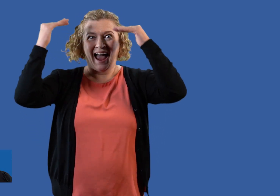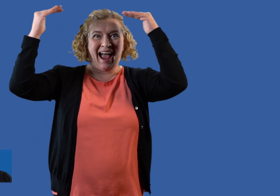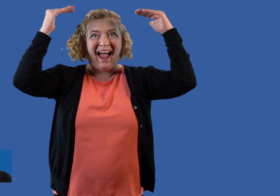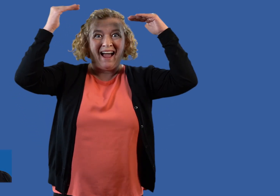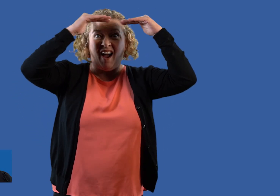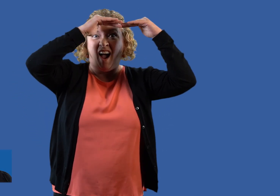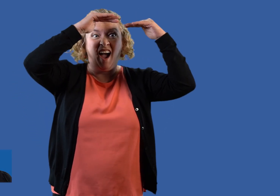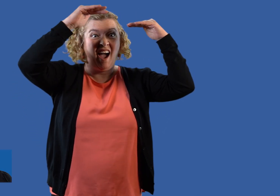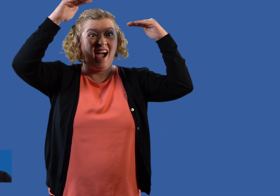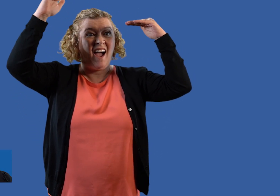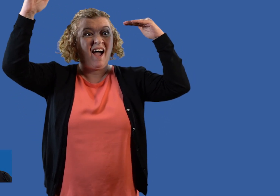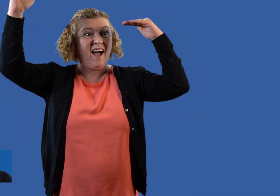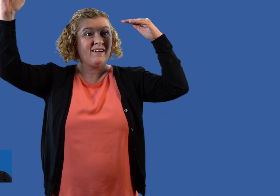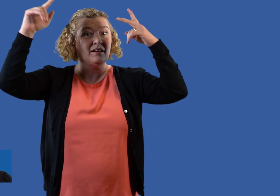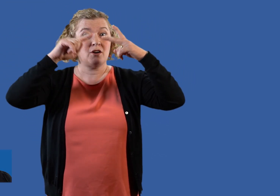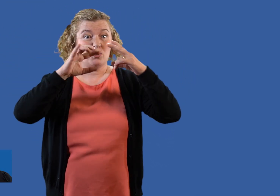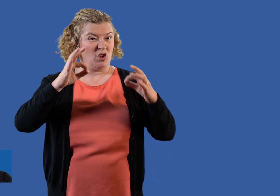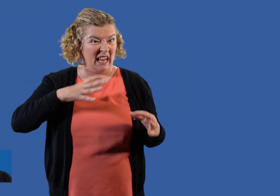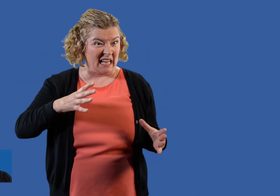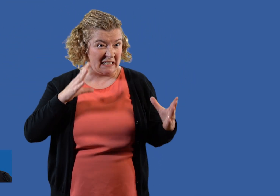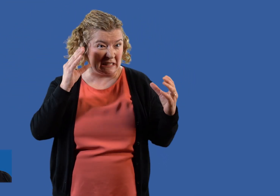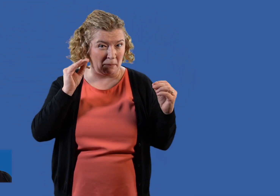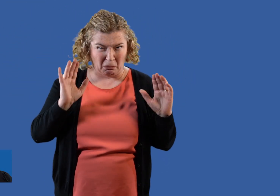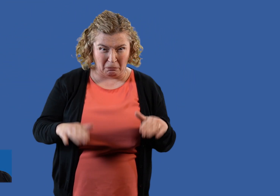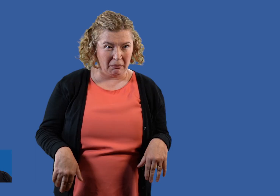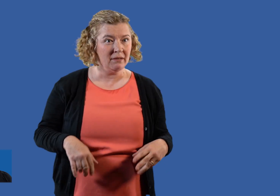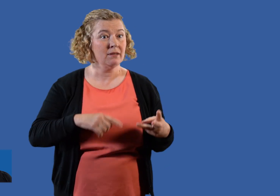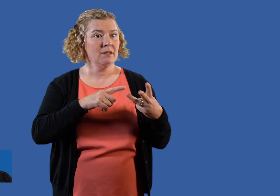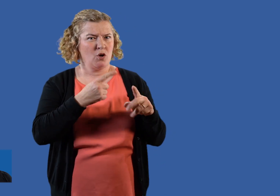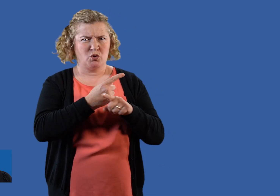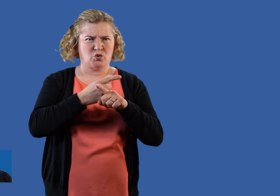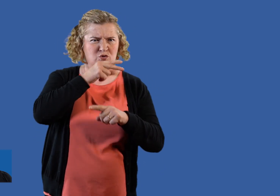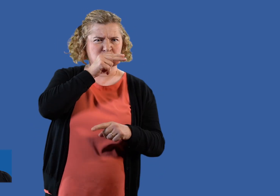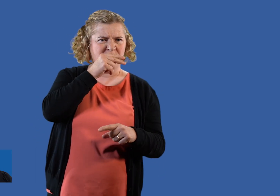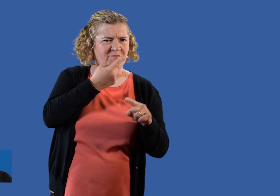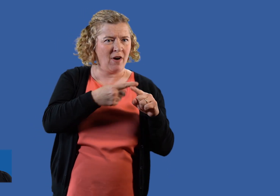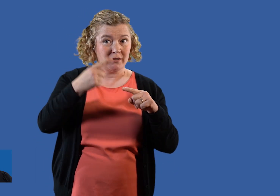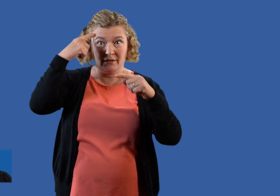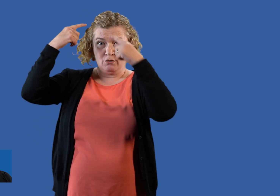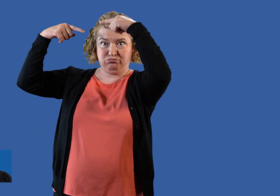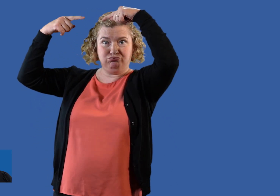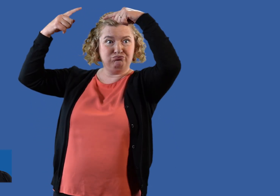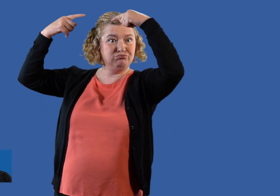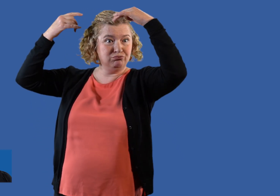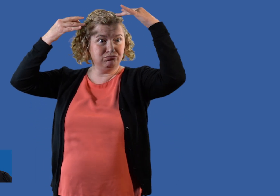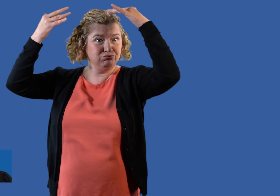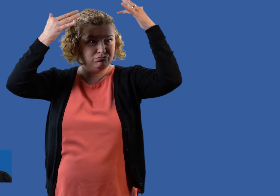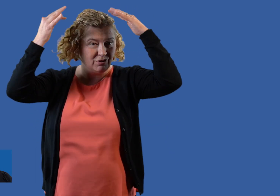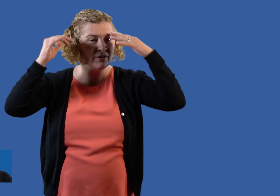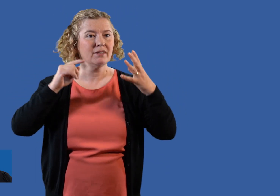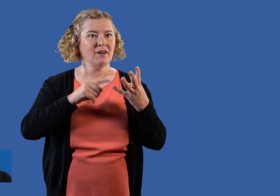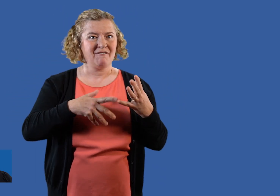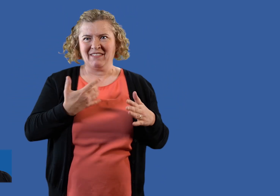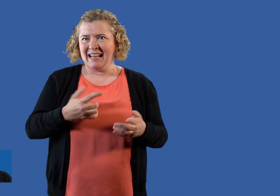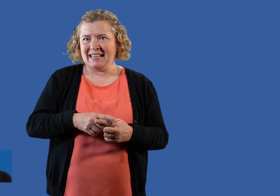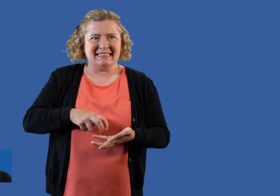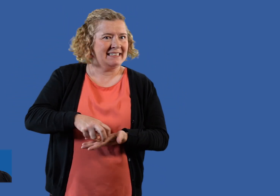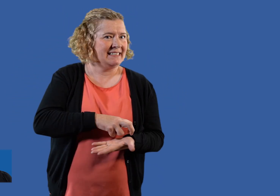high for long periods of time and then having a decreased energy, talking very fast, often with racing thoughts,